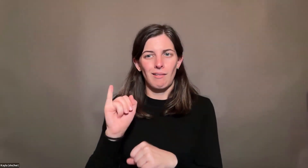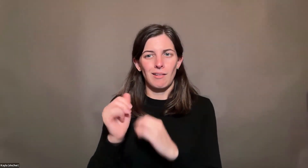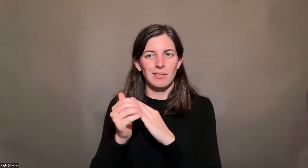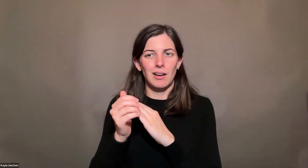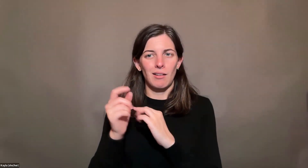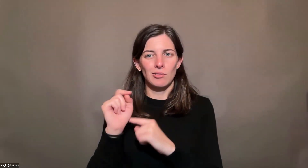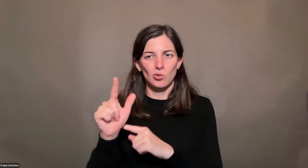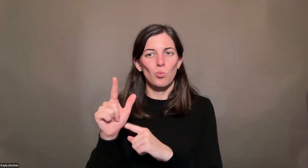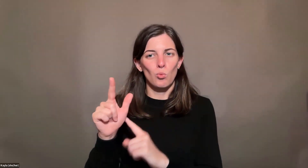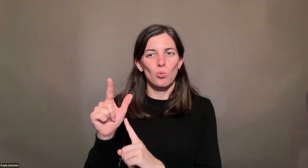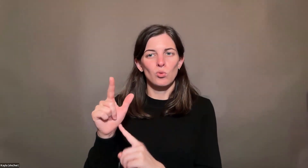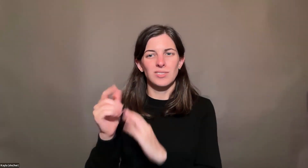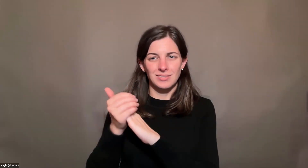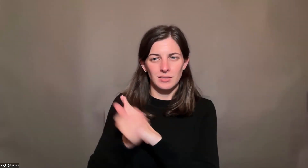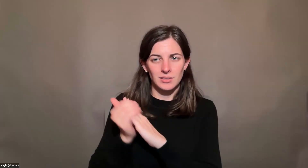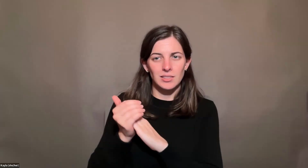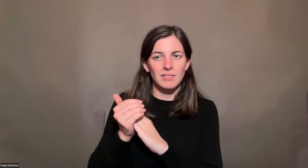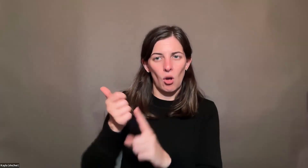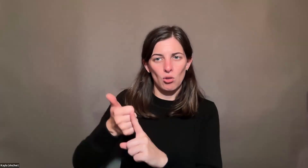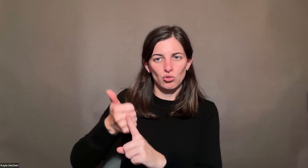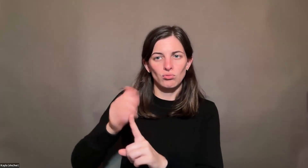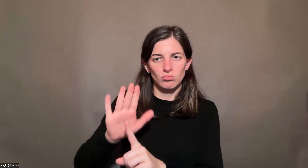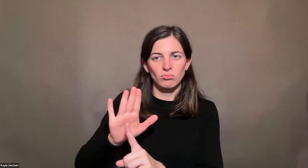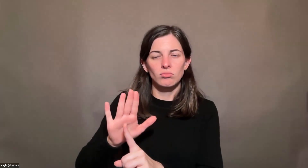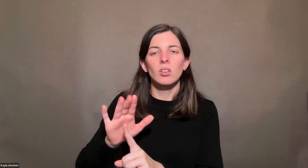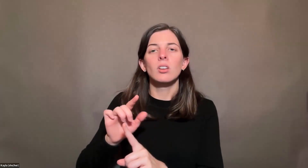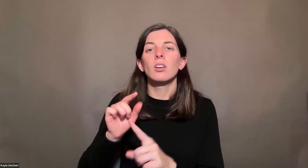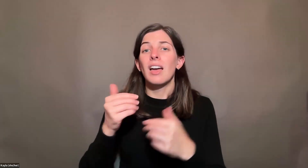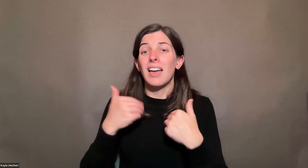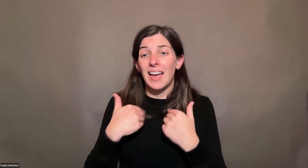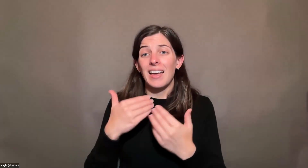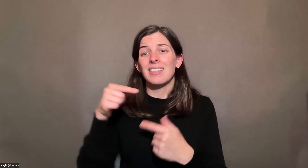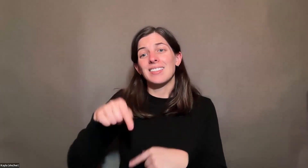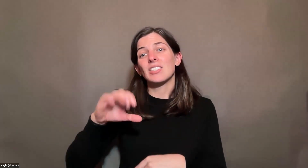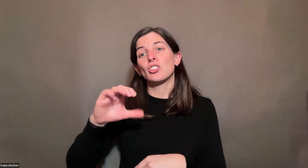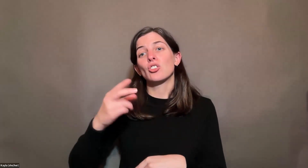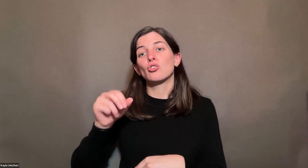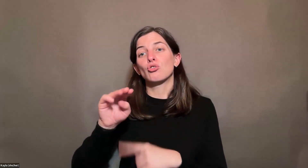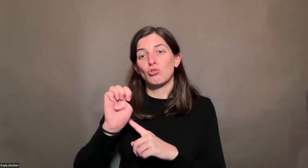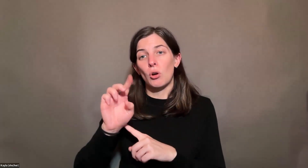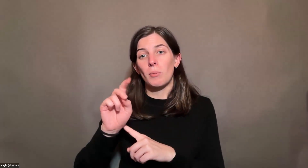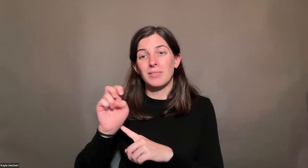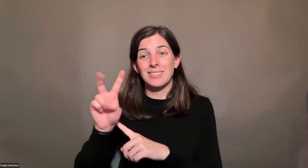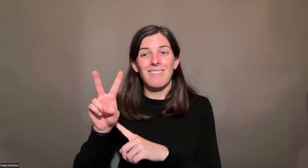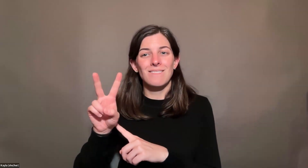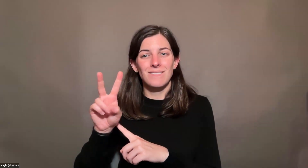Definitely the ChatGPT, the Claude is there, but this is the Chrome Dev Tools. We can use that for